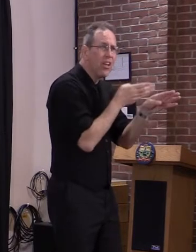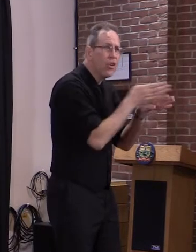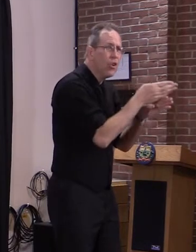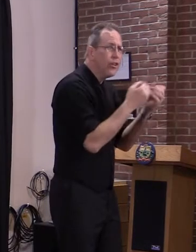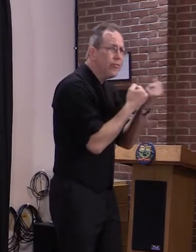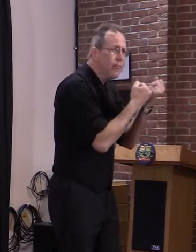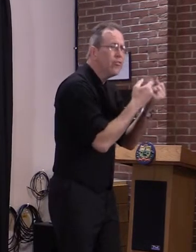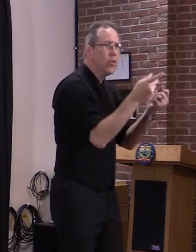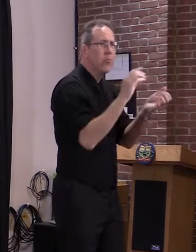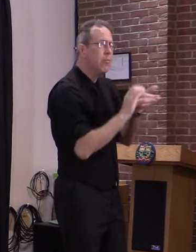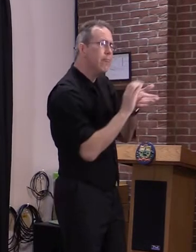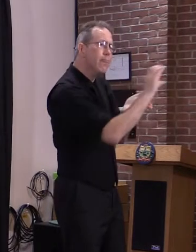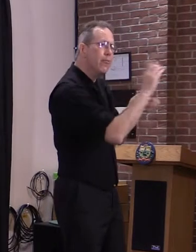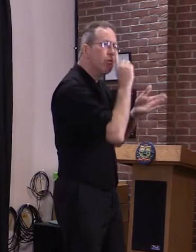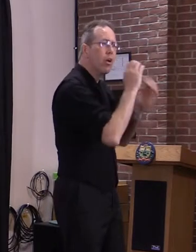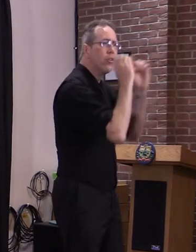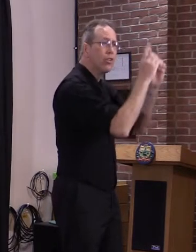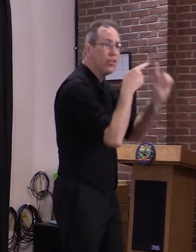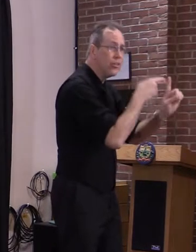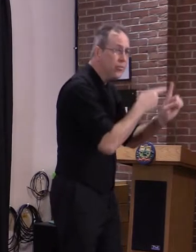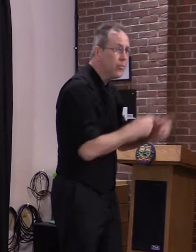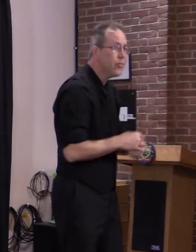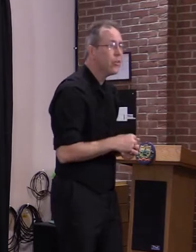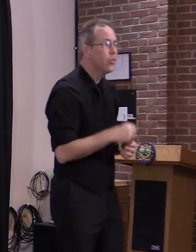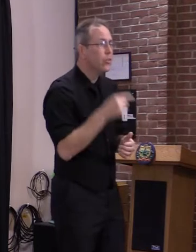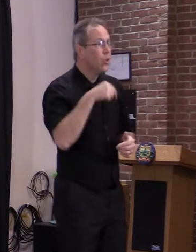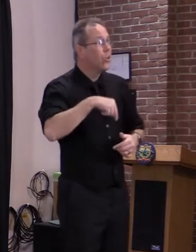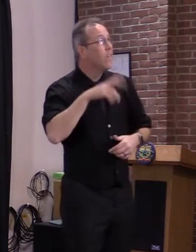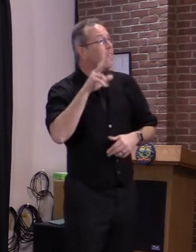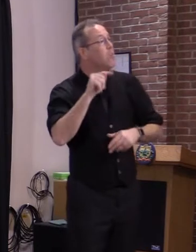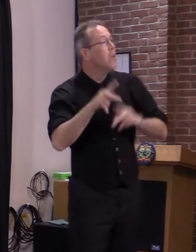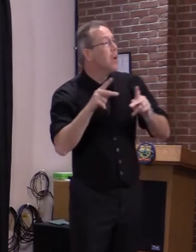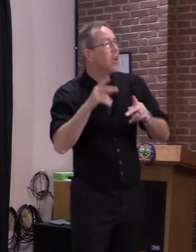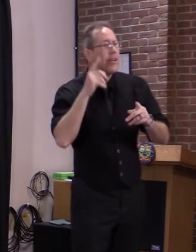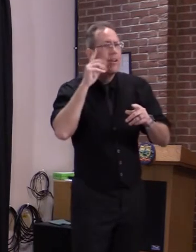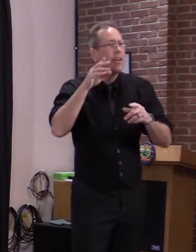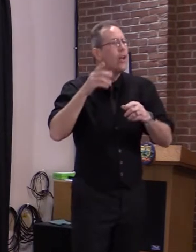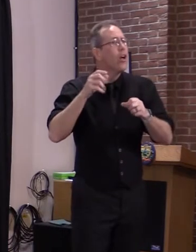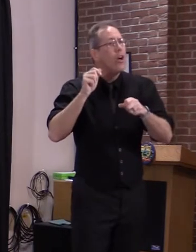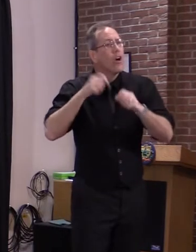we don't have enough workers, especially in the trades, which makes this a top priority.